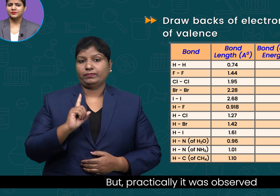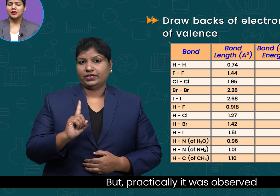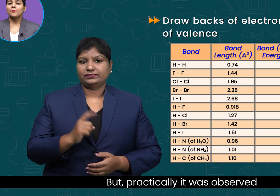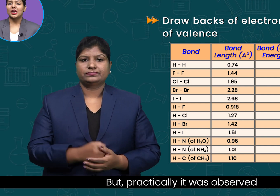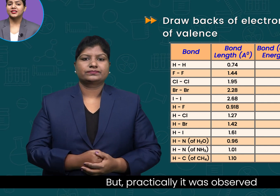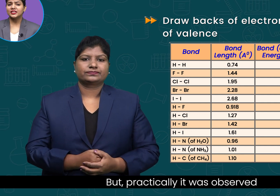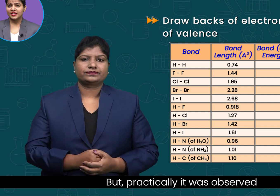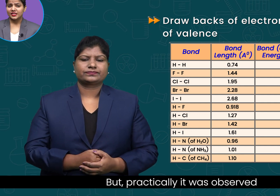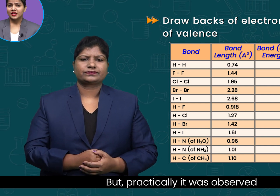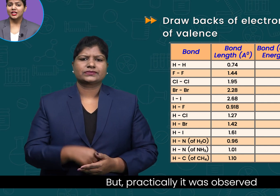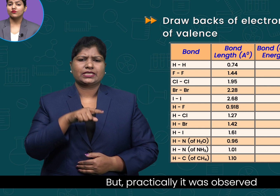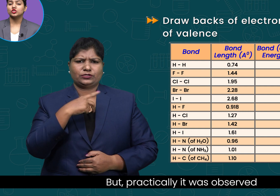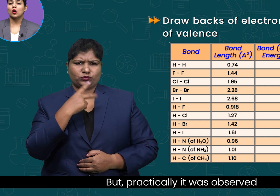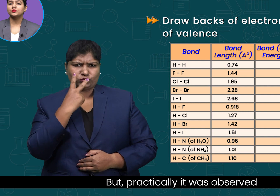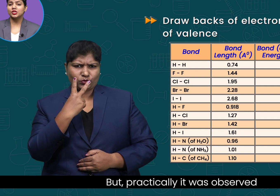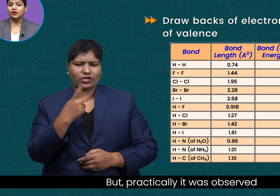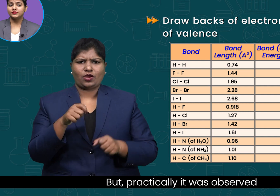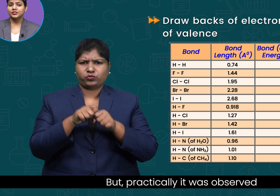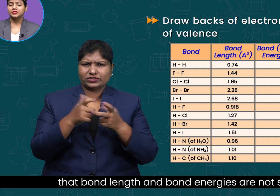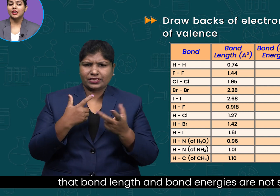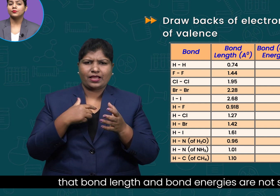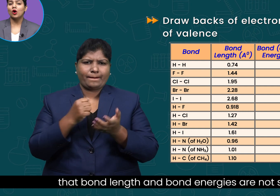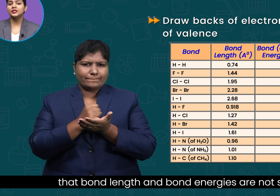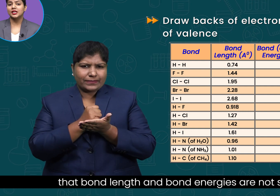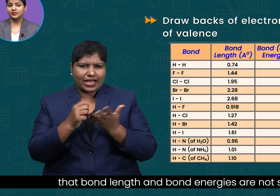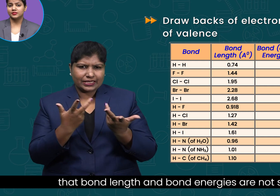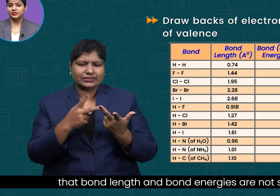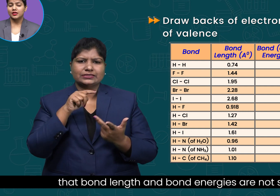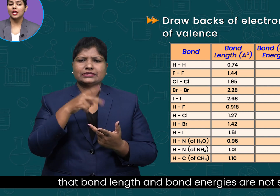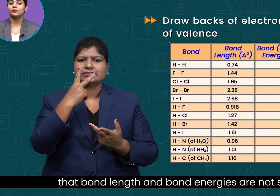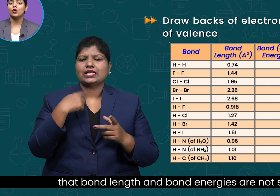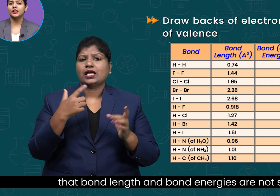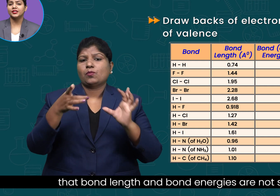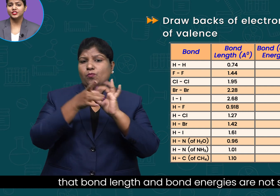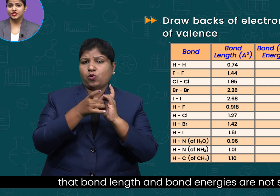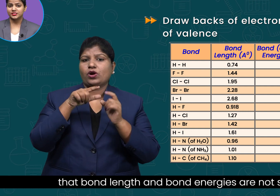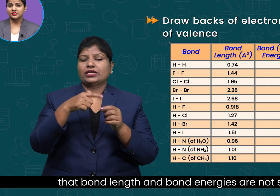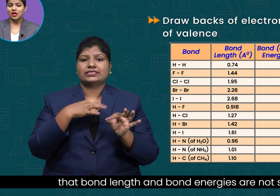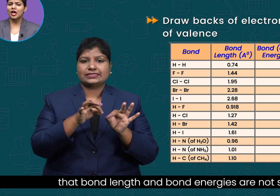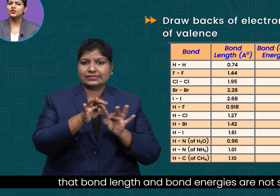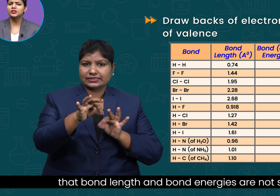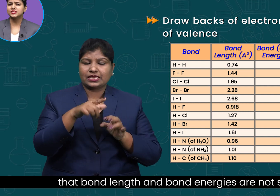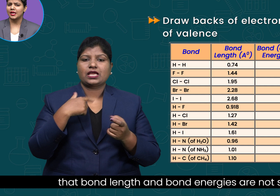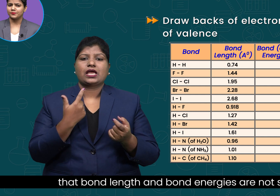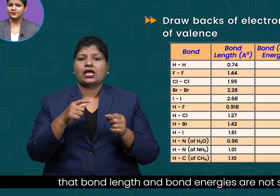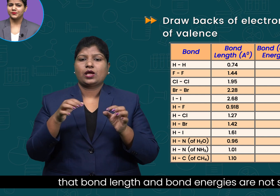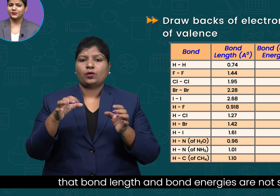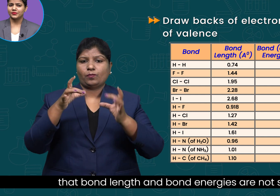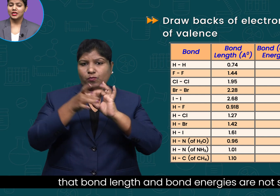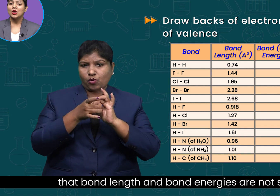But practically, it was observed that bond length and bond energies are not